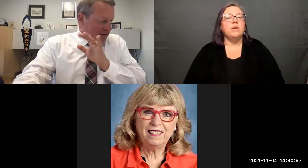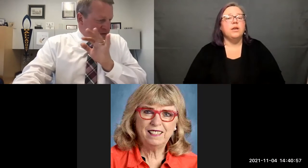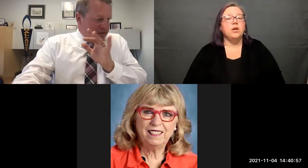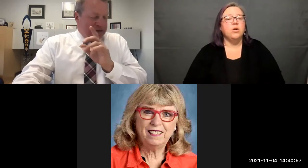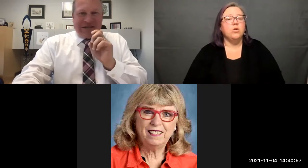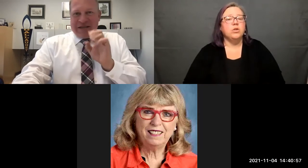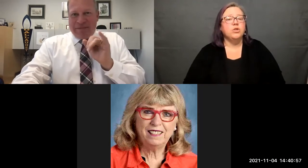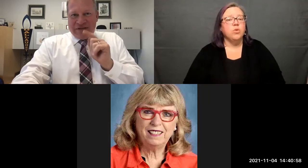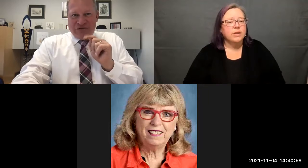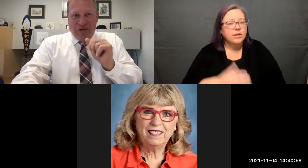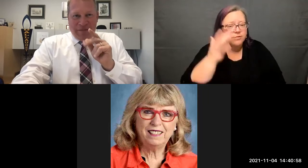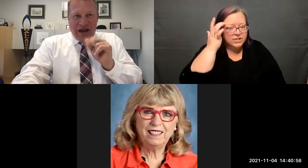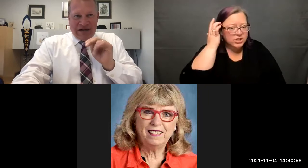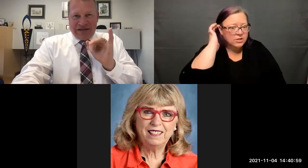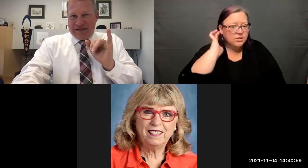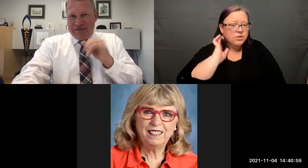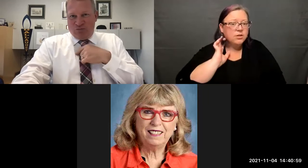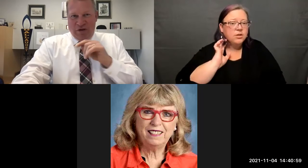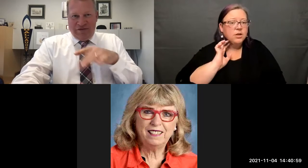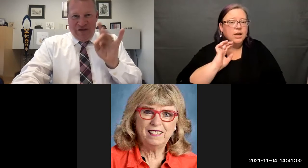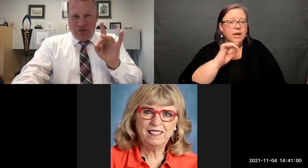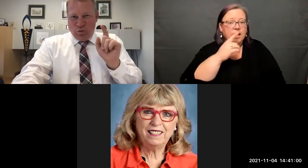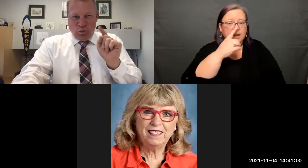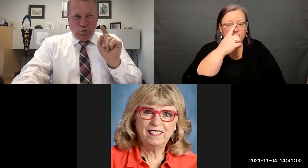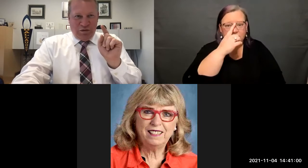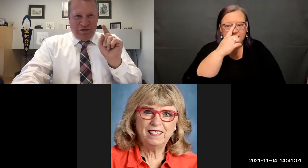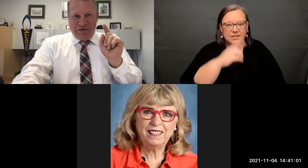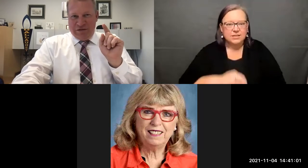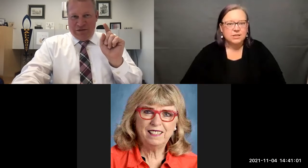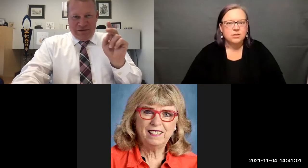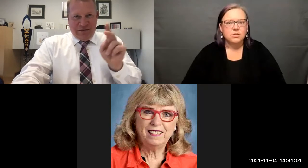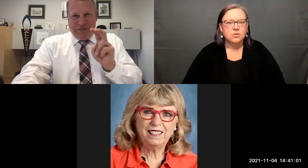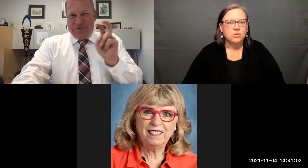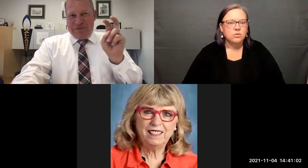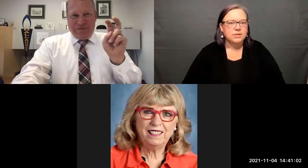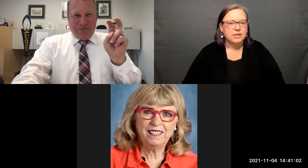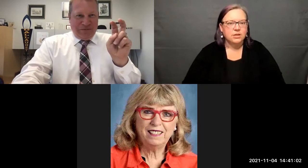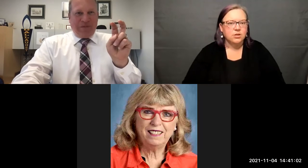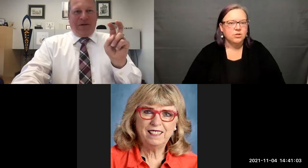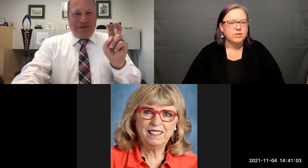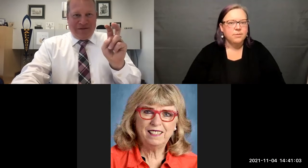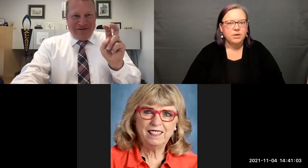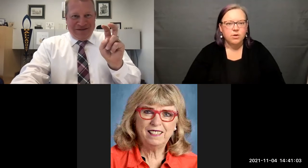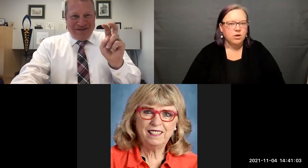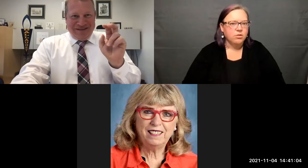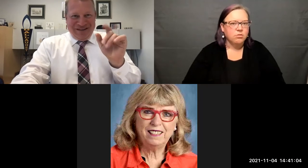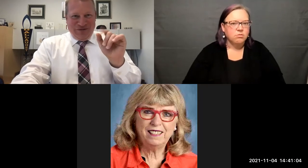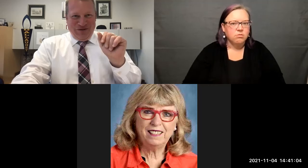go to early intervention and let's let's see here. Debbie, where are you?